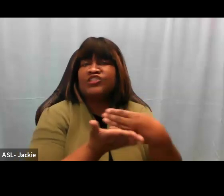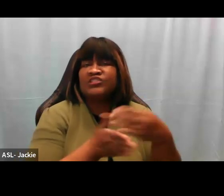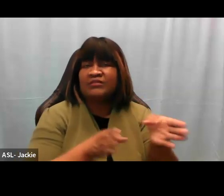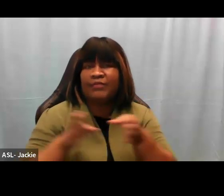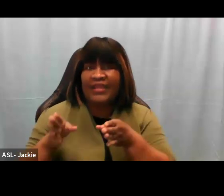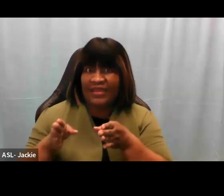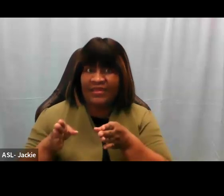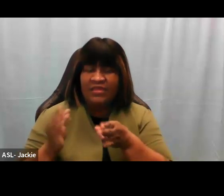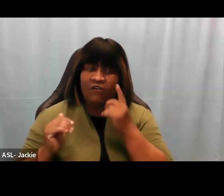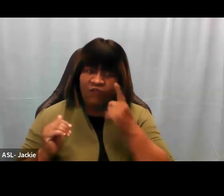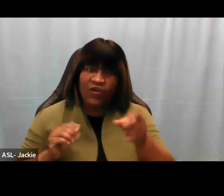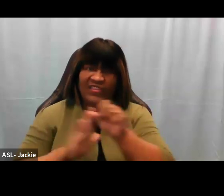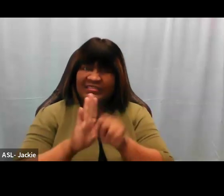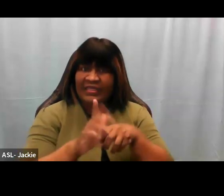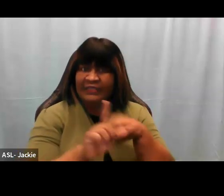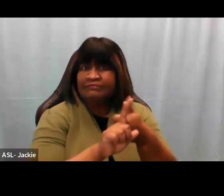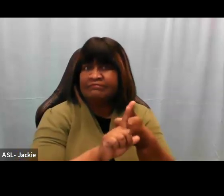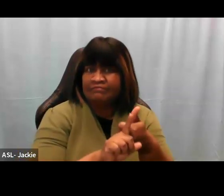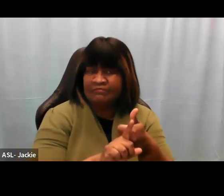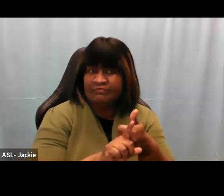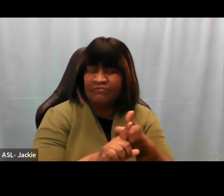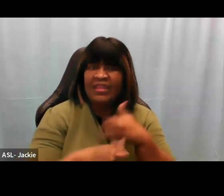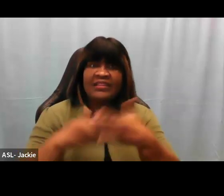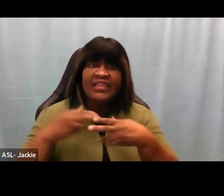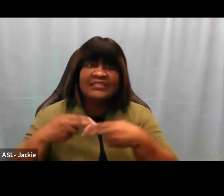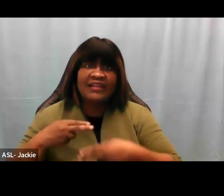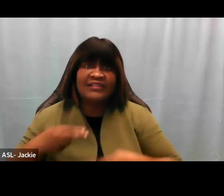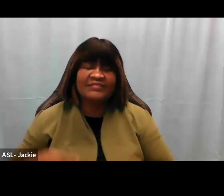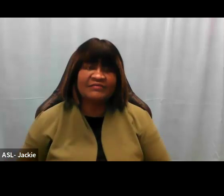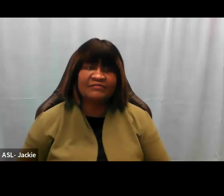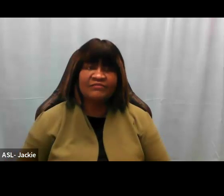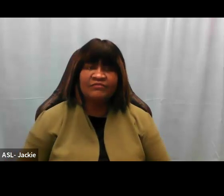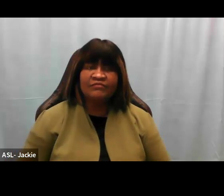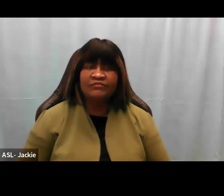plans for the state. Next slide.